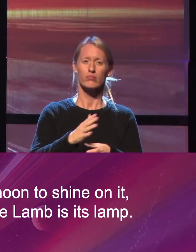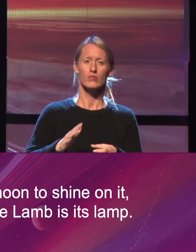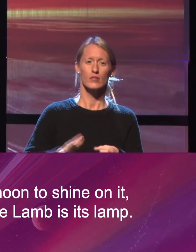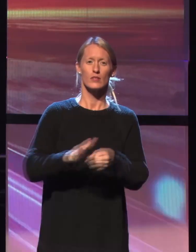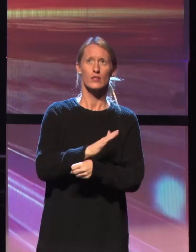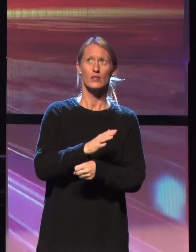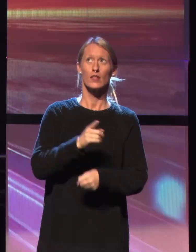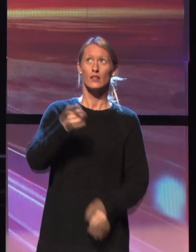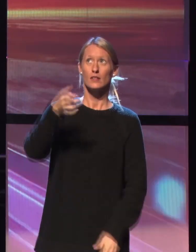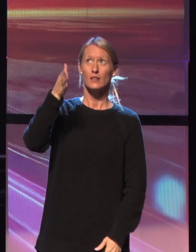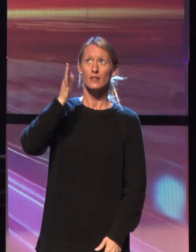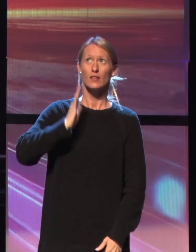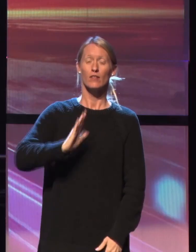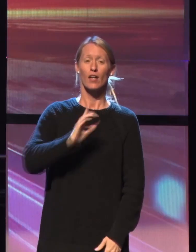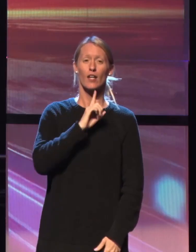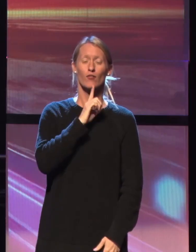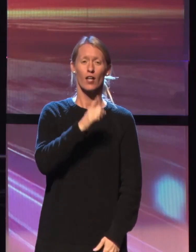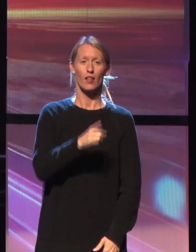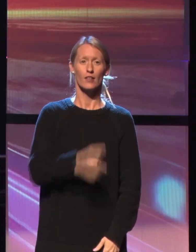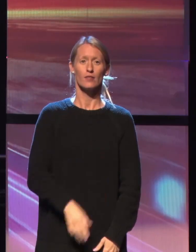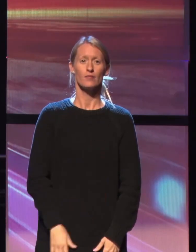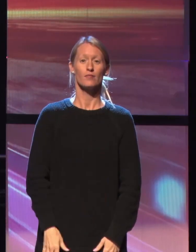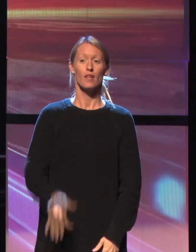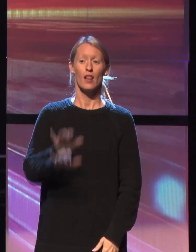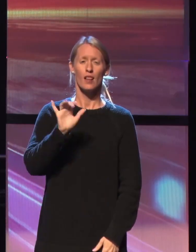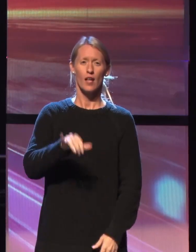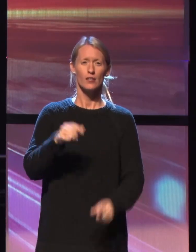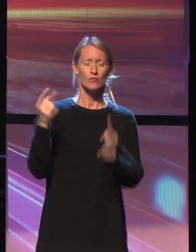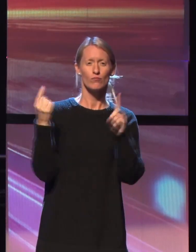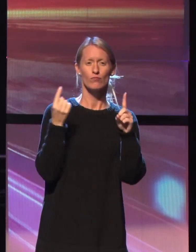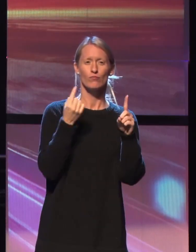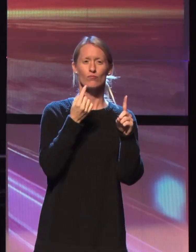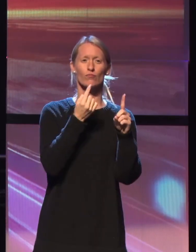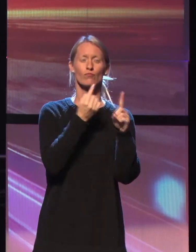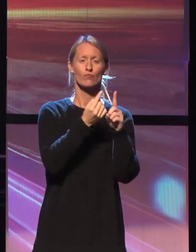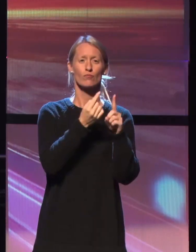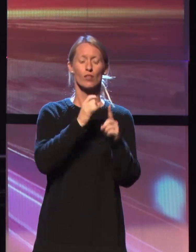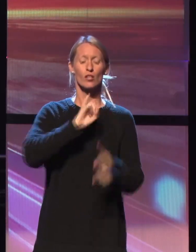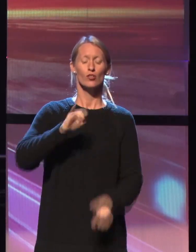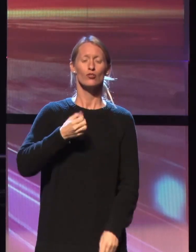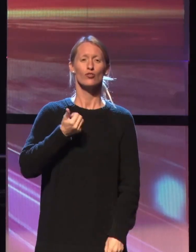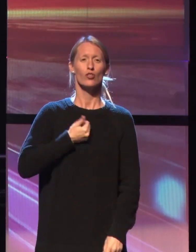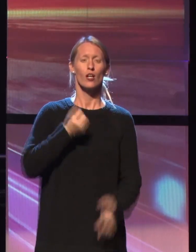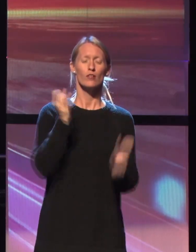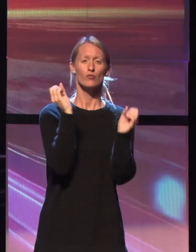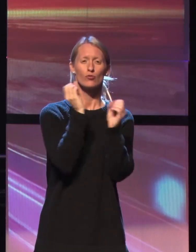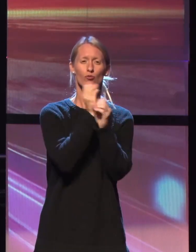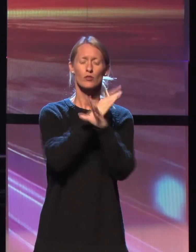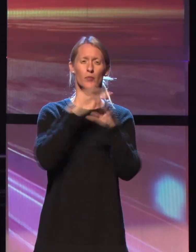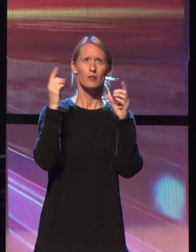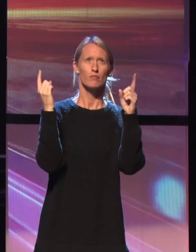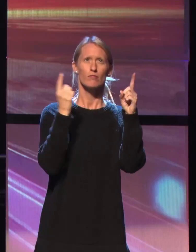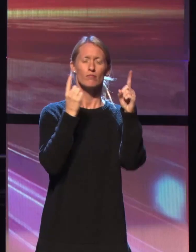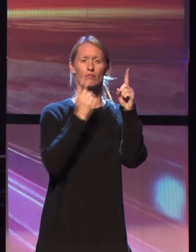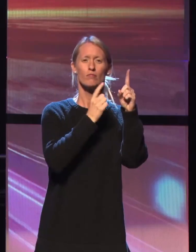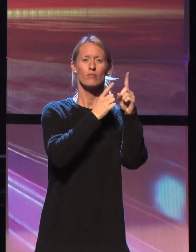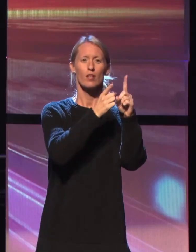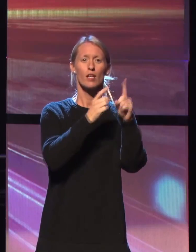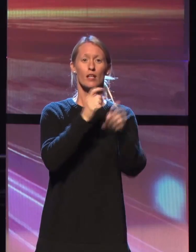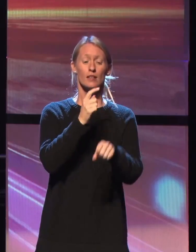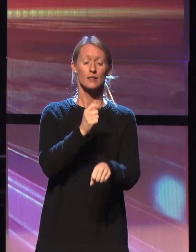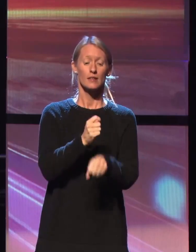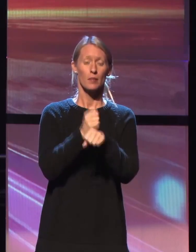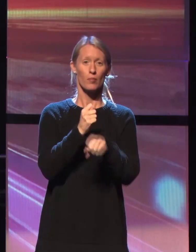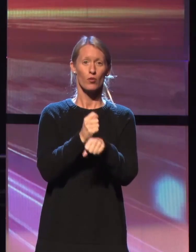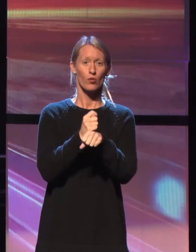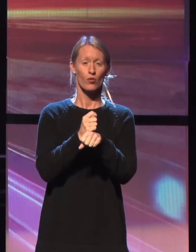reality. And that's what he's driving home. See, John is dreaming of, and he's revealing that the temple and the Holy of Holies, they're not